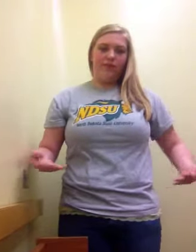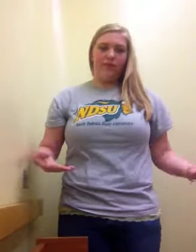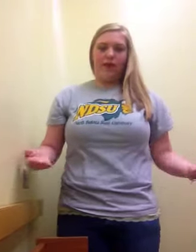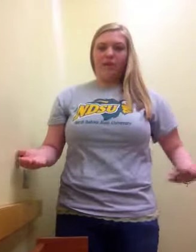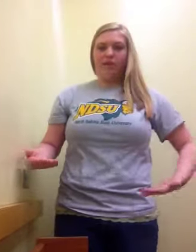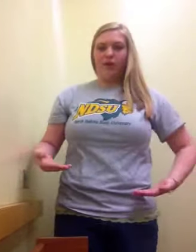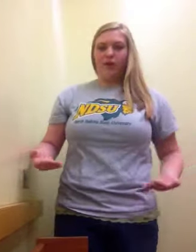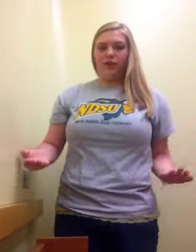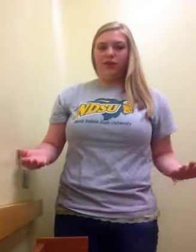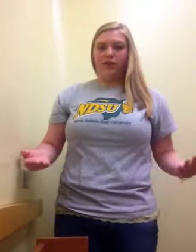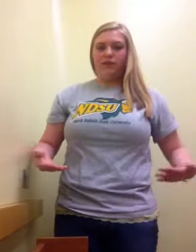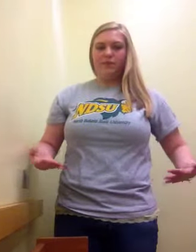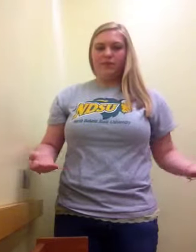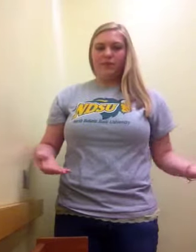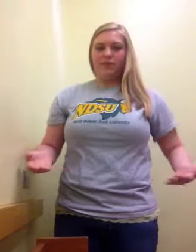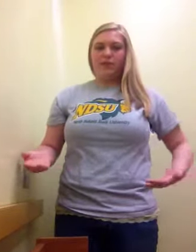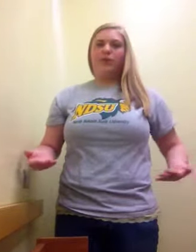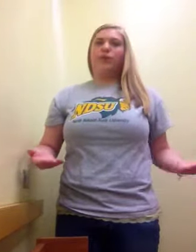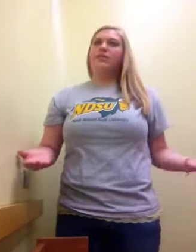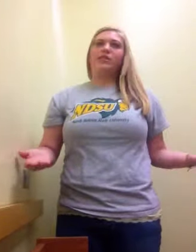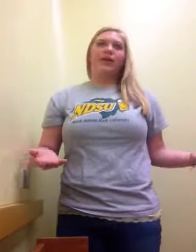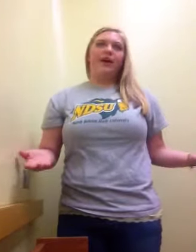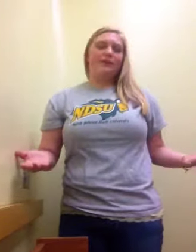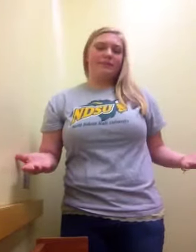them back and forth. So like, what's going on?